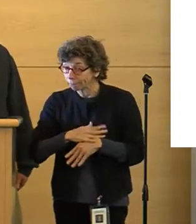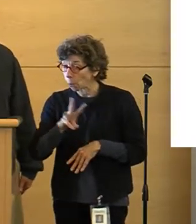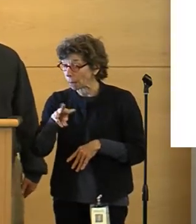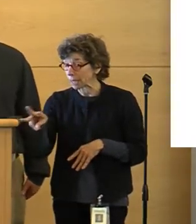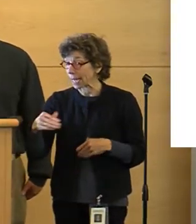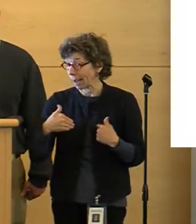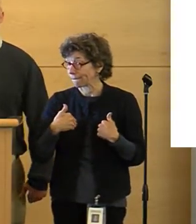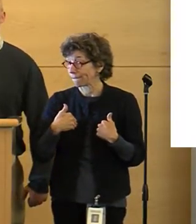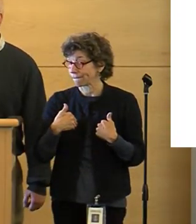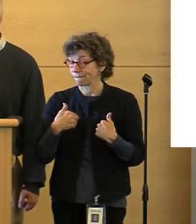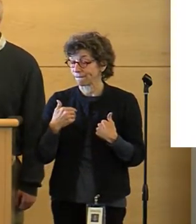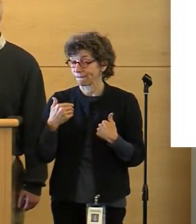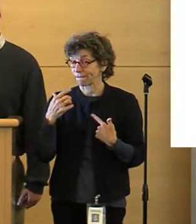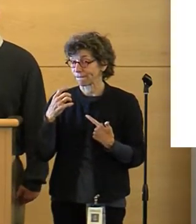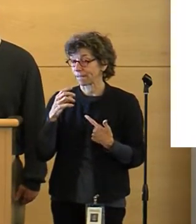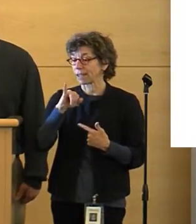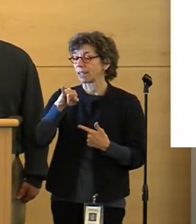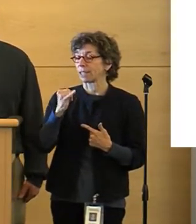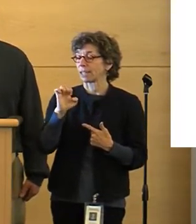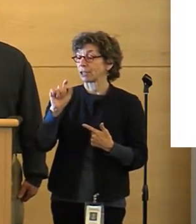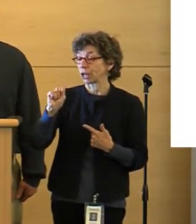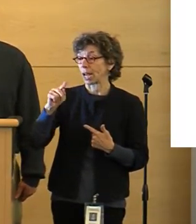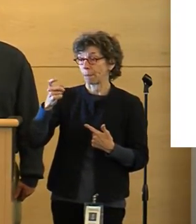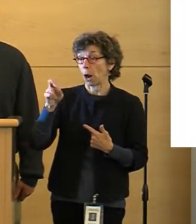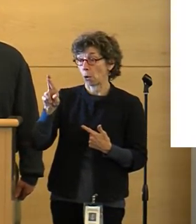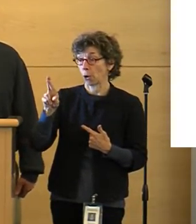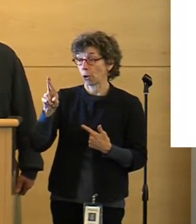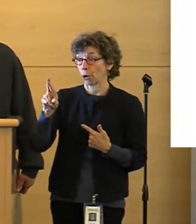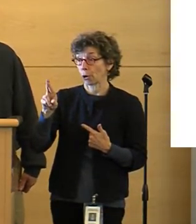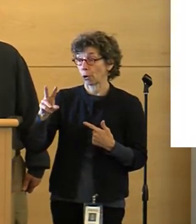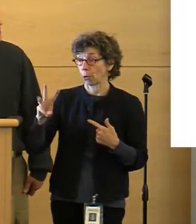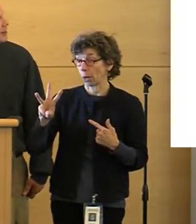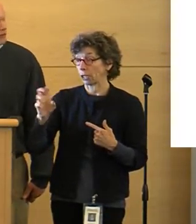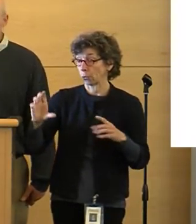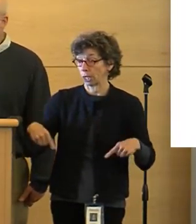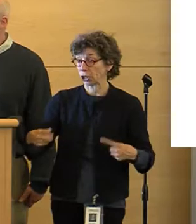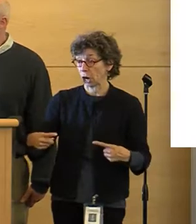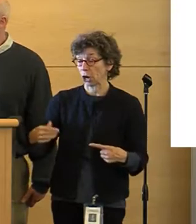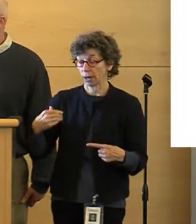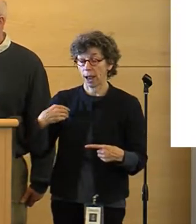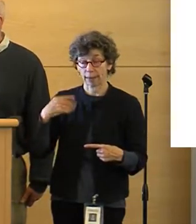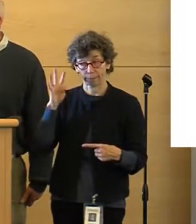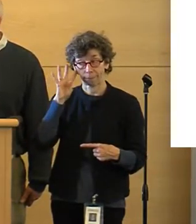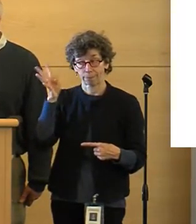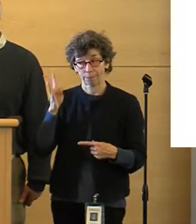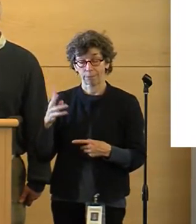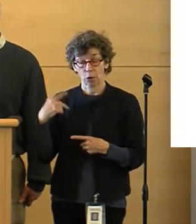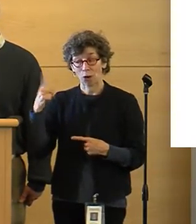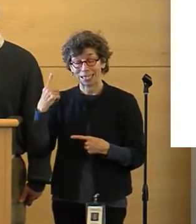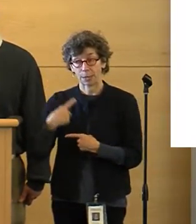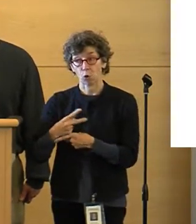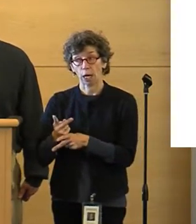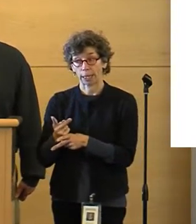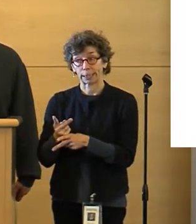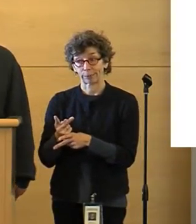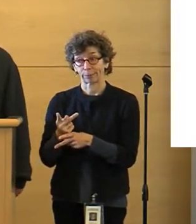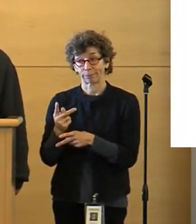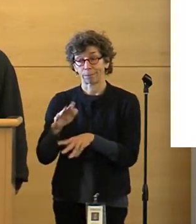a rocket-powered wheelchair that goes from something like 0 to 100